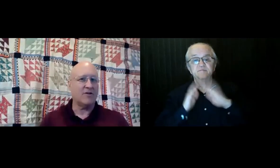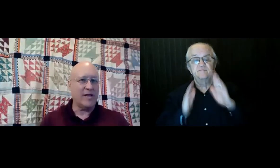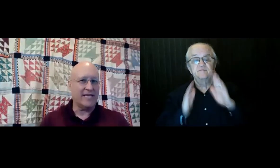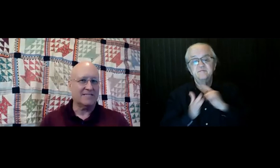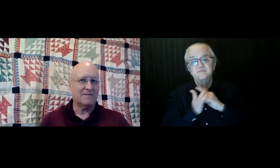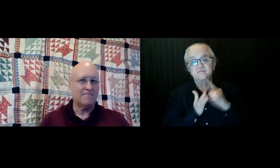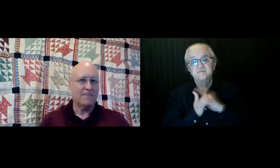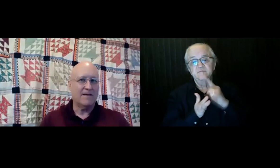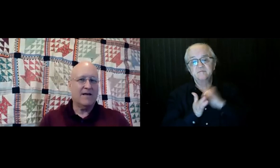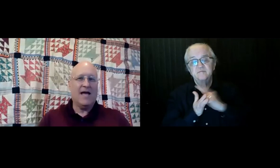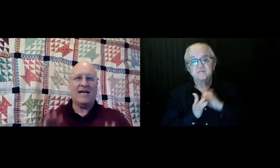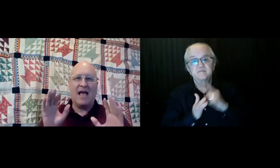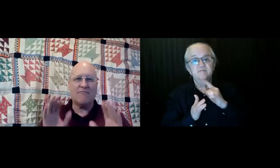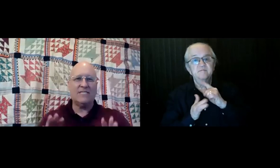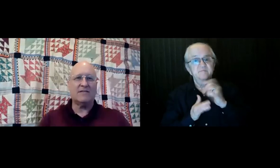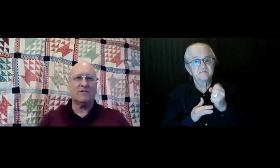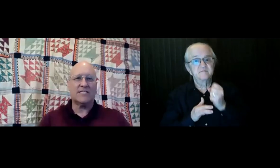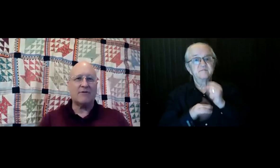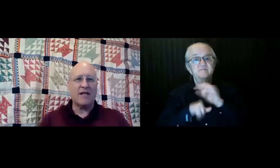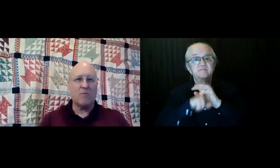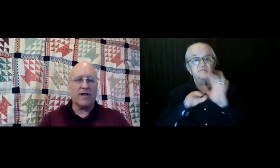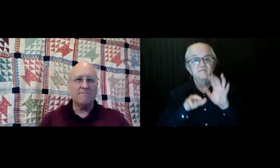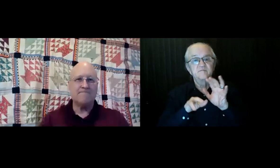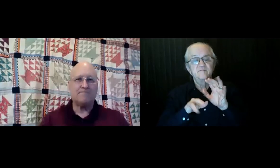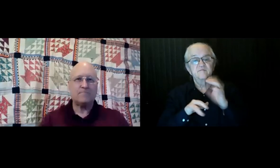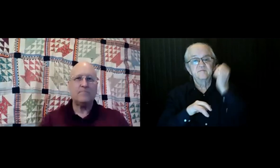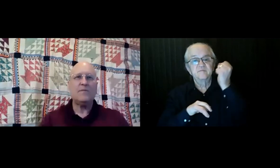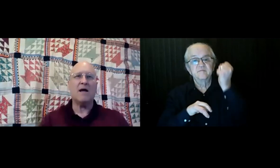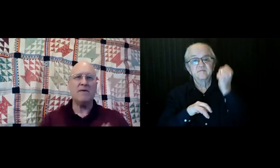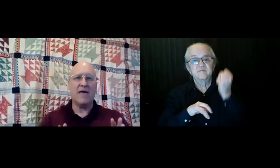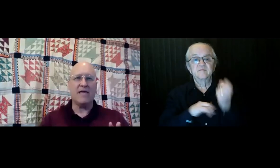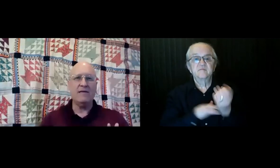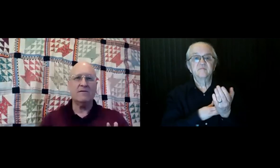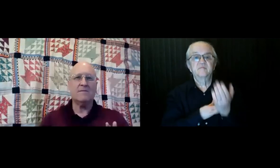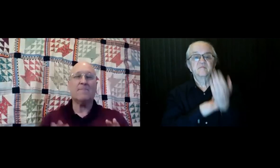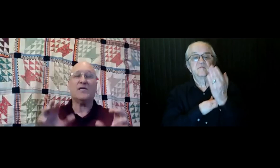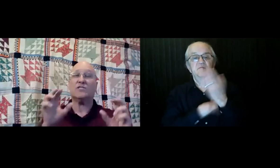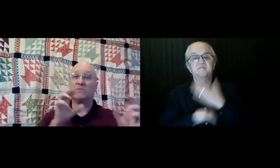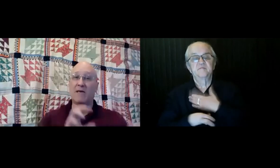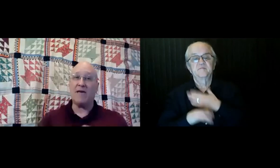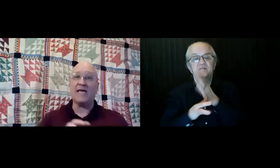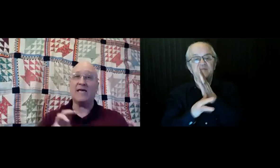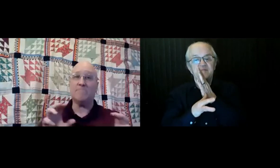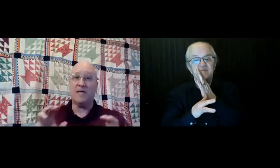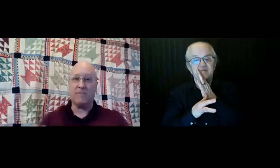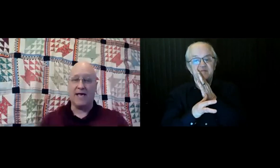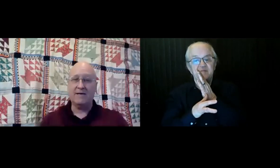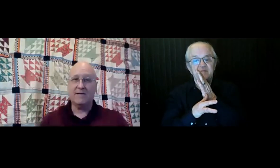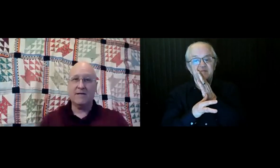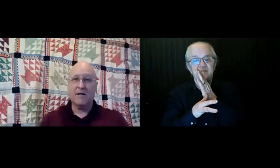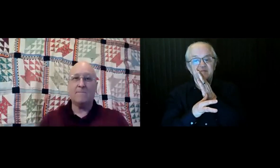this every weekend. And every single Saturday morning, my Mime, because it was Mime in